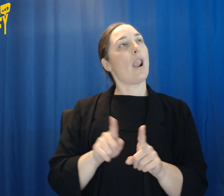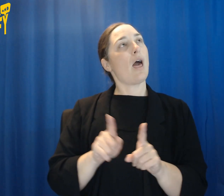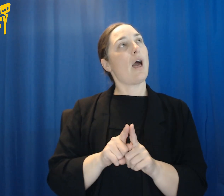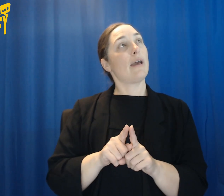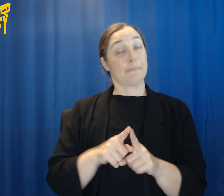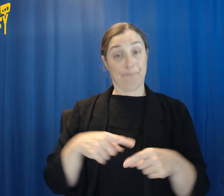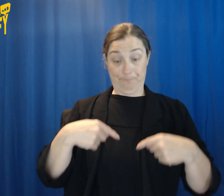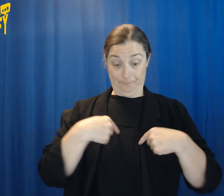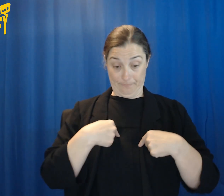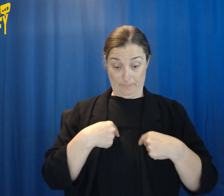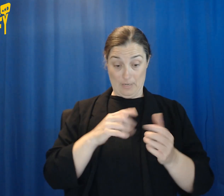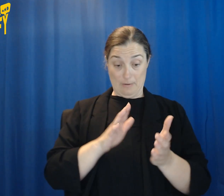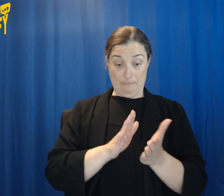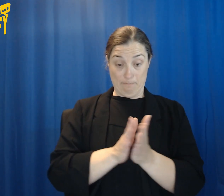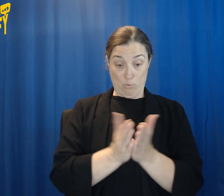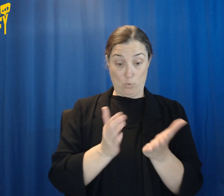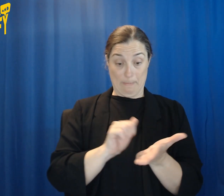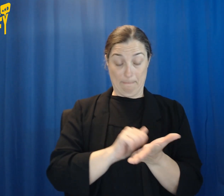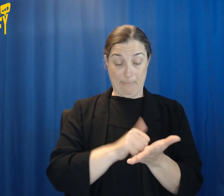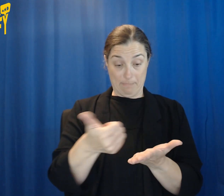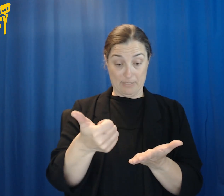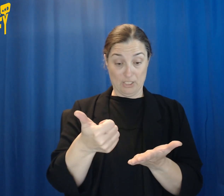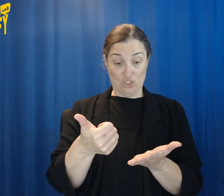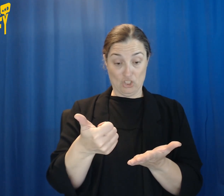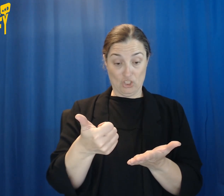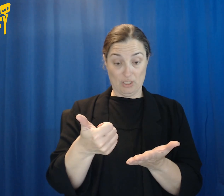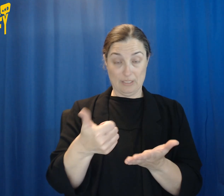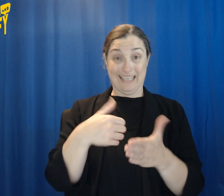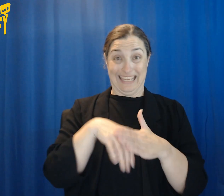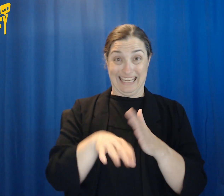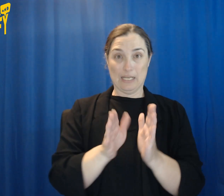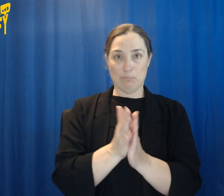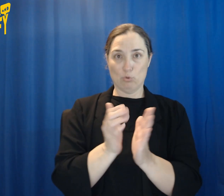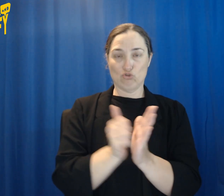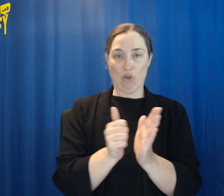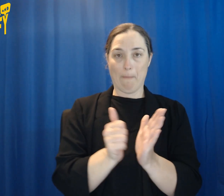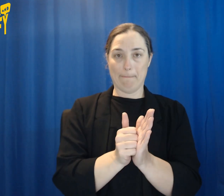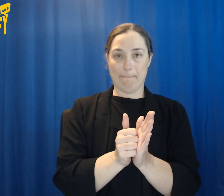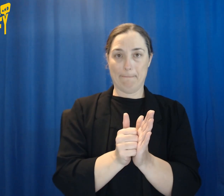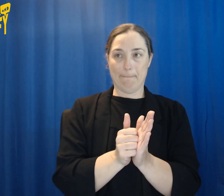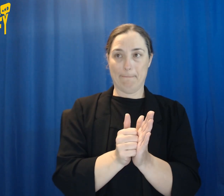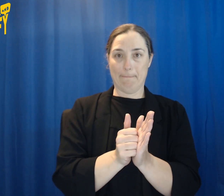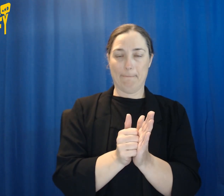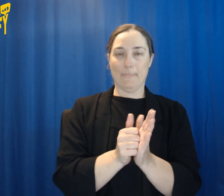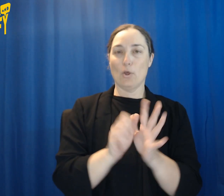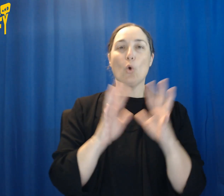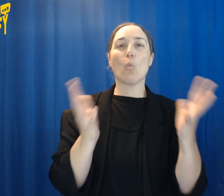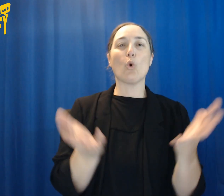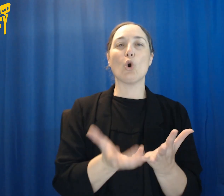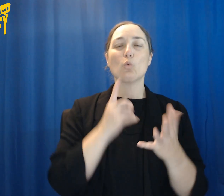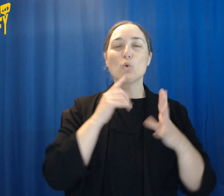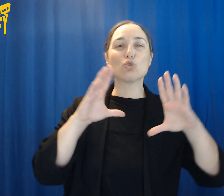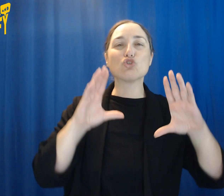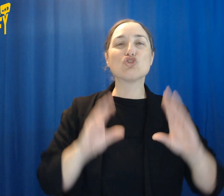a book and it is in a bookstore, that like the world's going to stop and there's going to be fireworks and I'm going to be on CNN